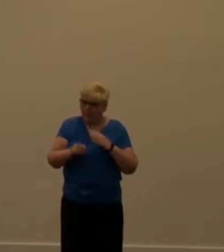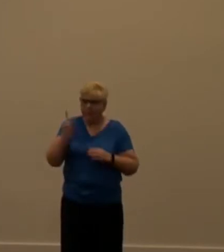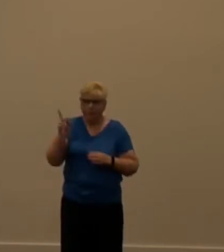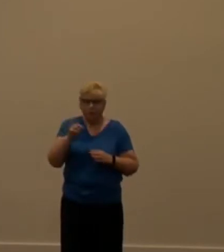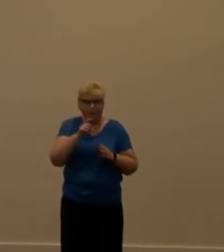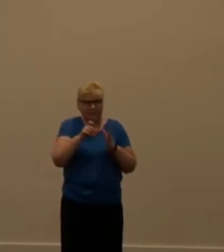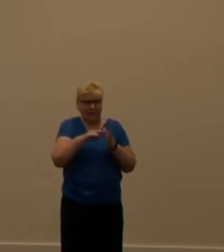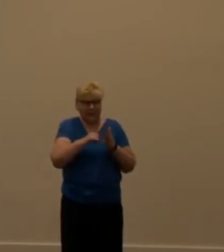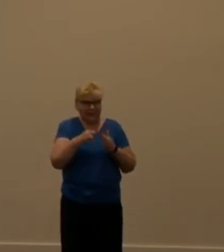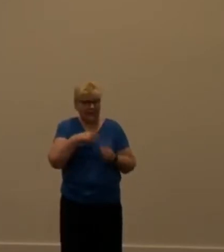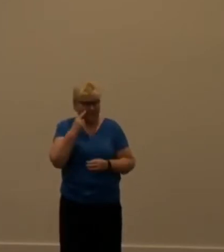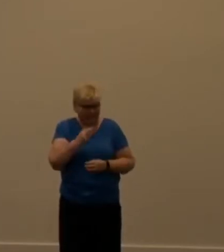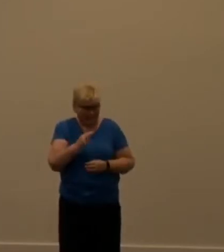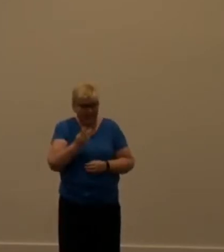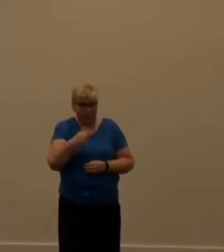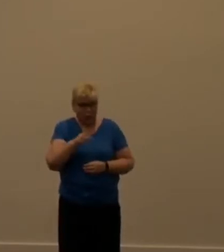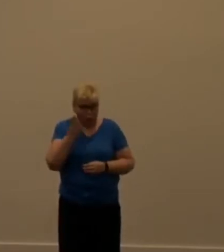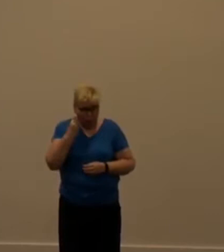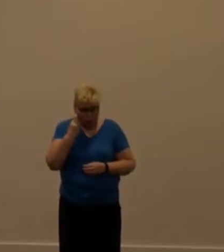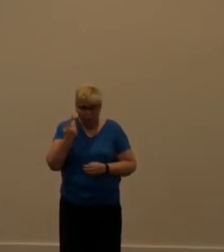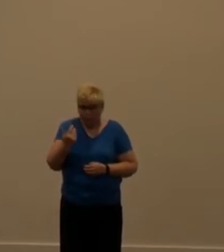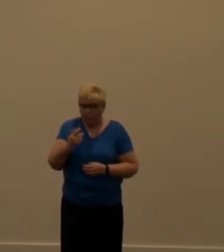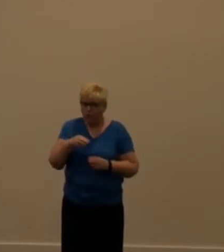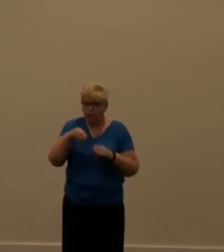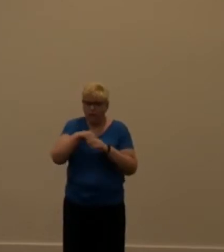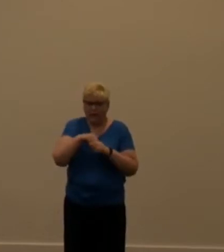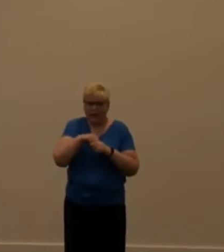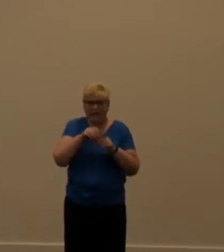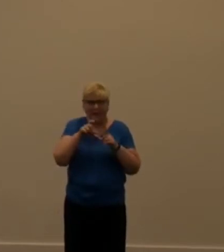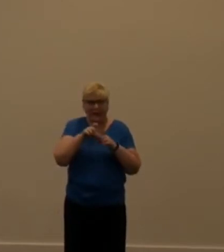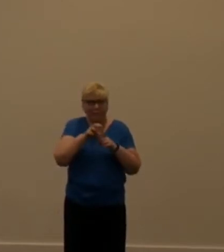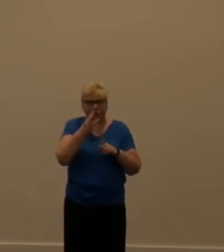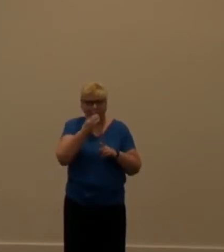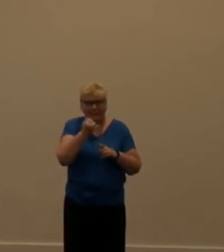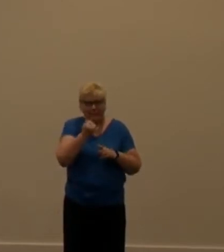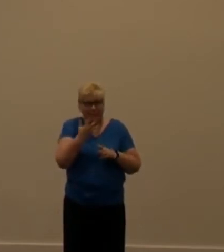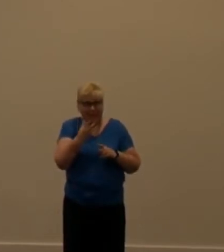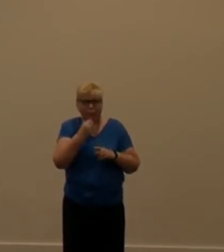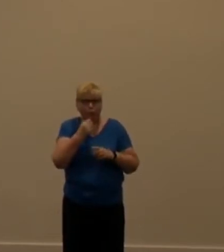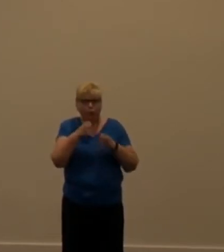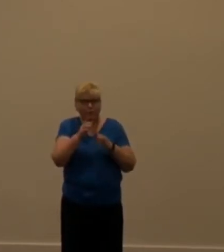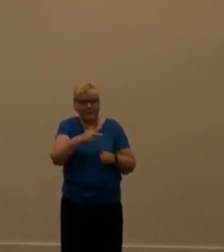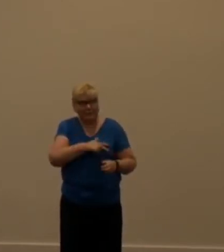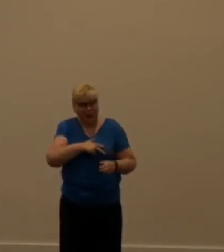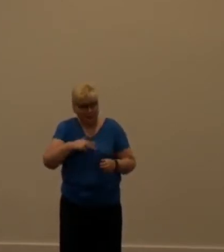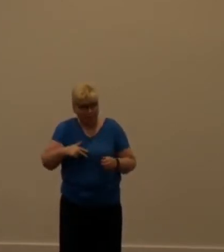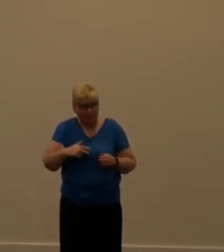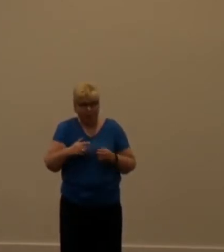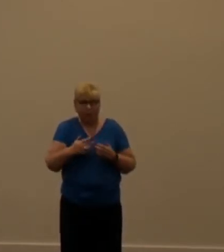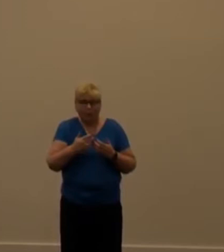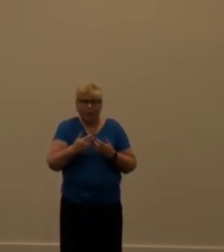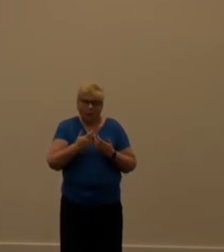case that I've seen and heard of. I asked within the Dynamics 365 CE user groups in Denmark how many people